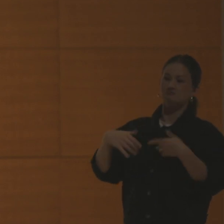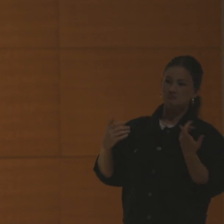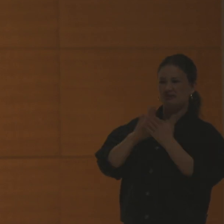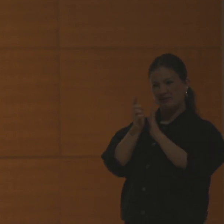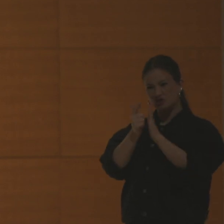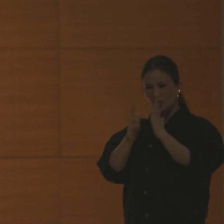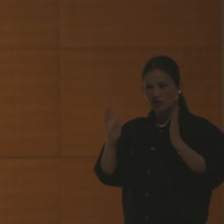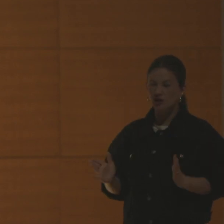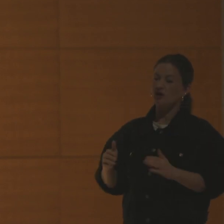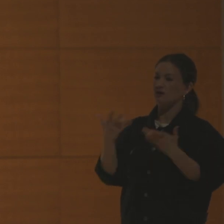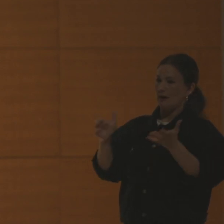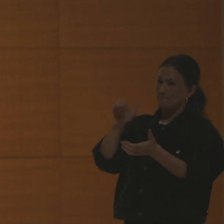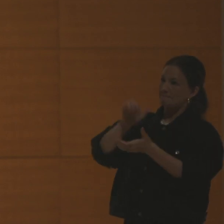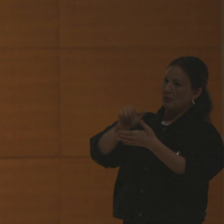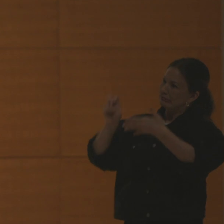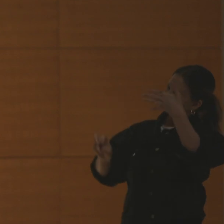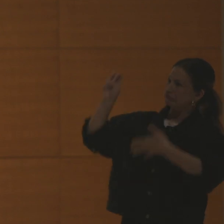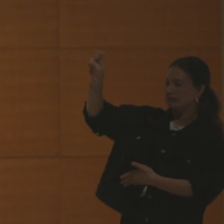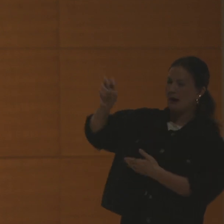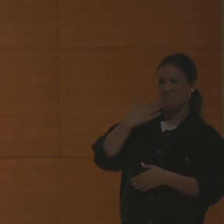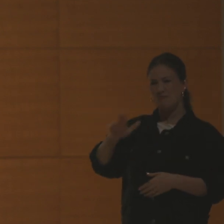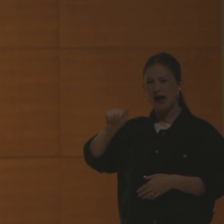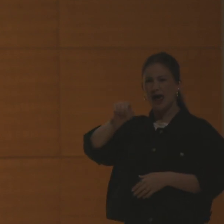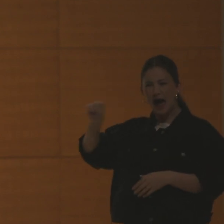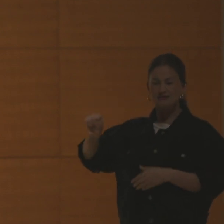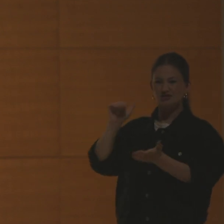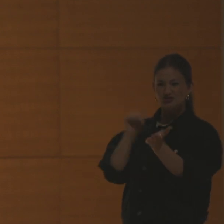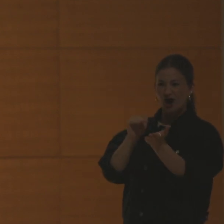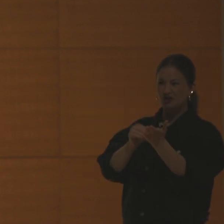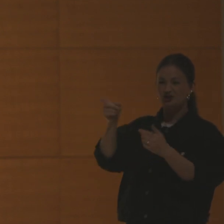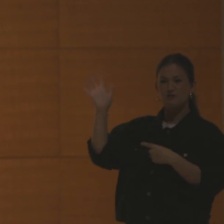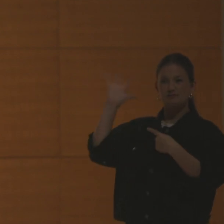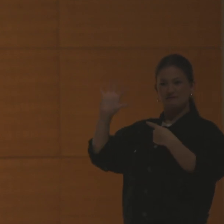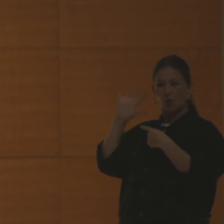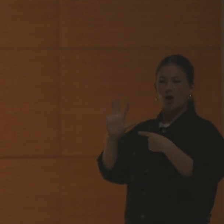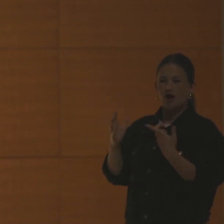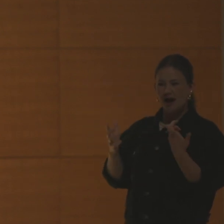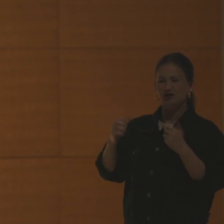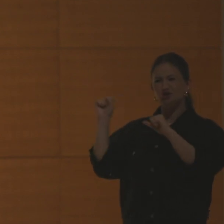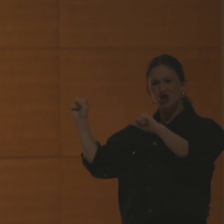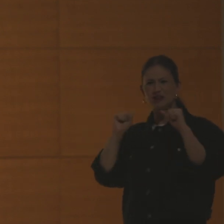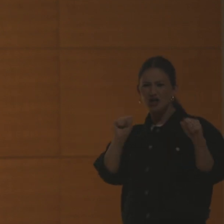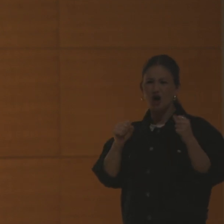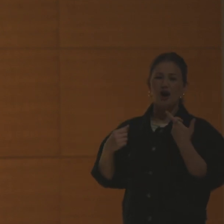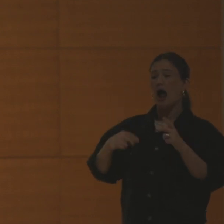way up to a badass doctor who was the high school varsity cheerleader. Hashtag, it gets better. I love America.